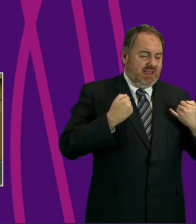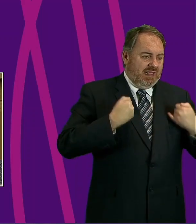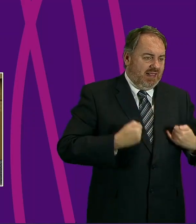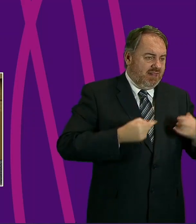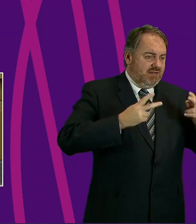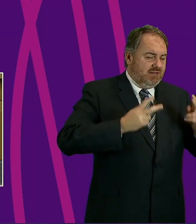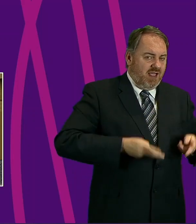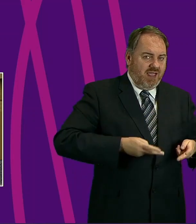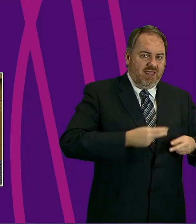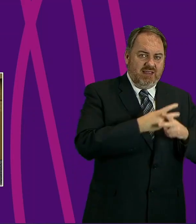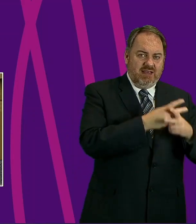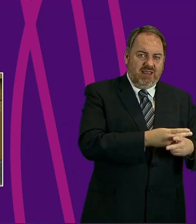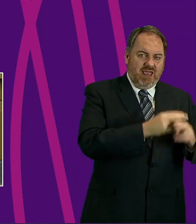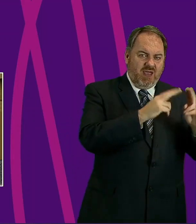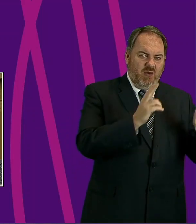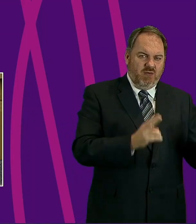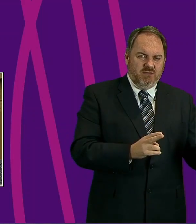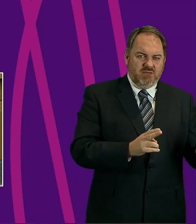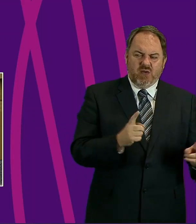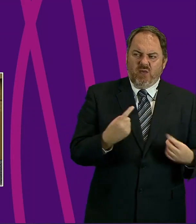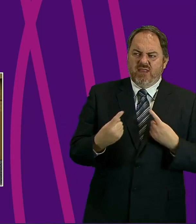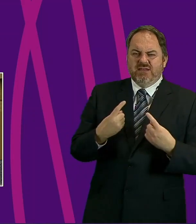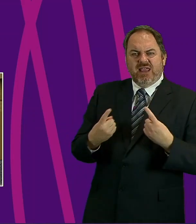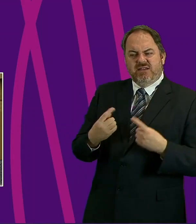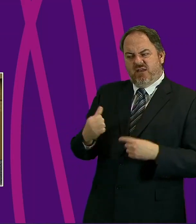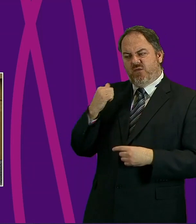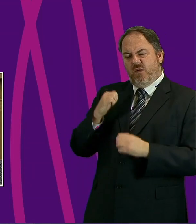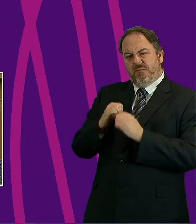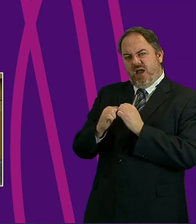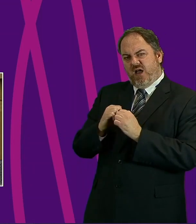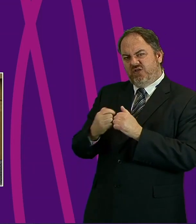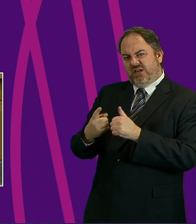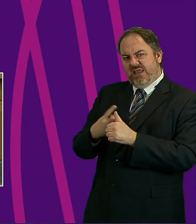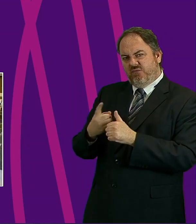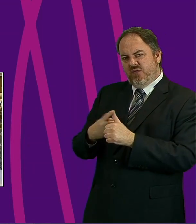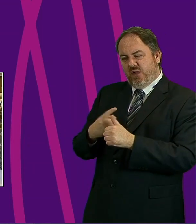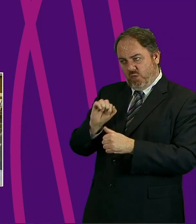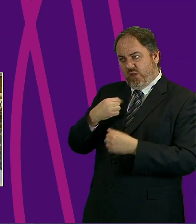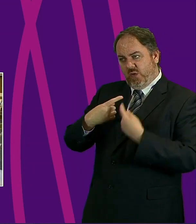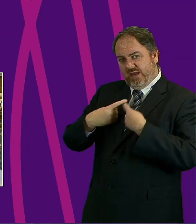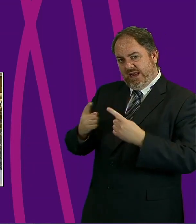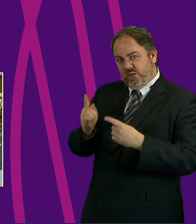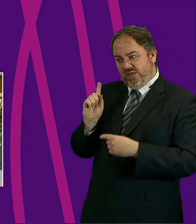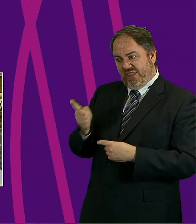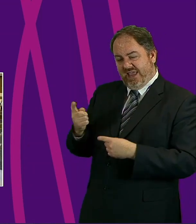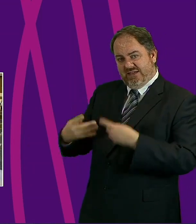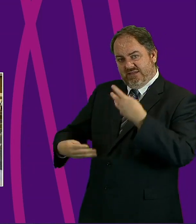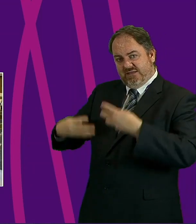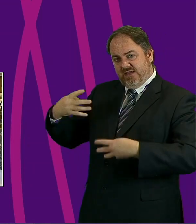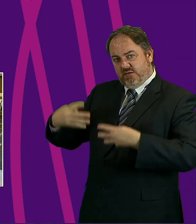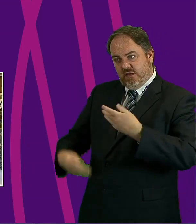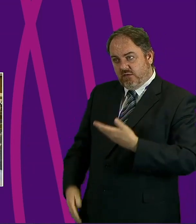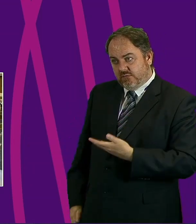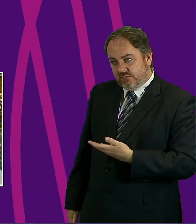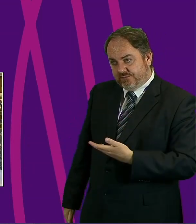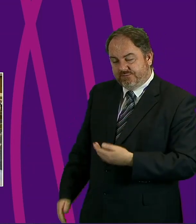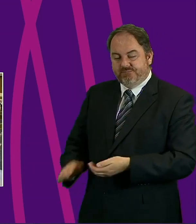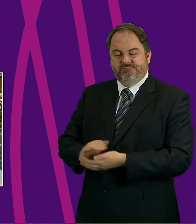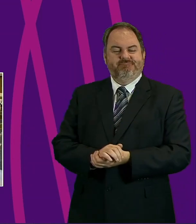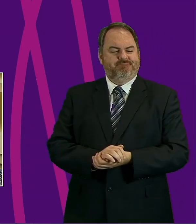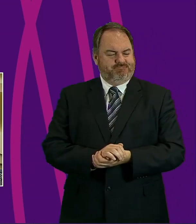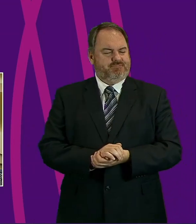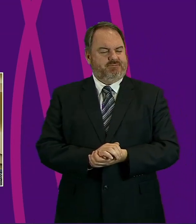has happened to the data for March and April, and will she commit to publishing it now? First Minister. I will stand corrected if I'm wrong here,